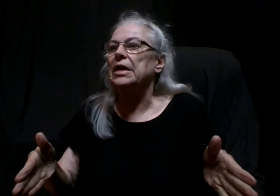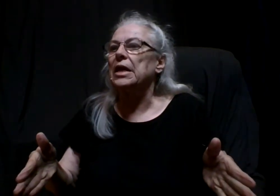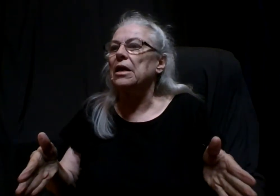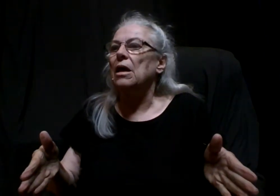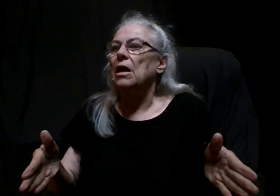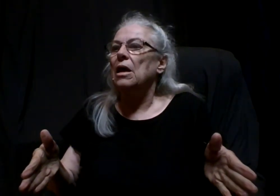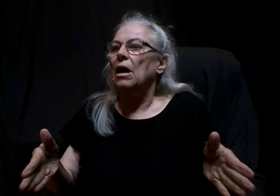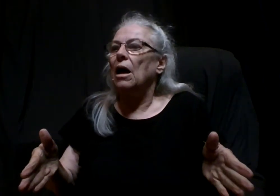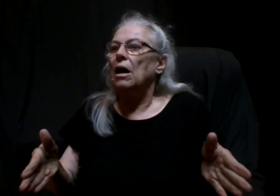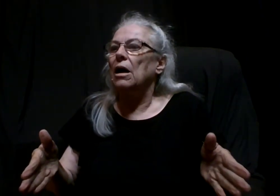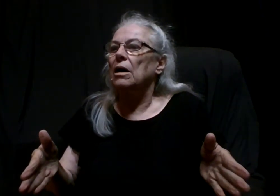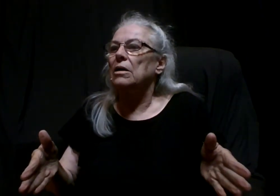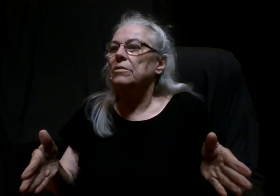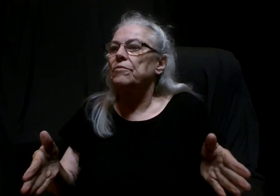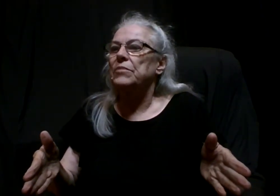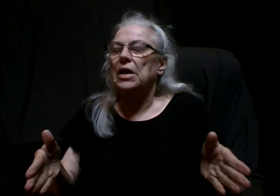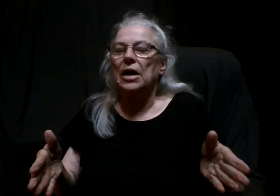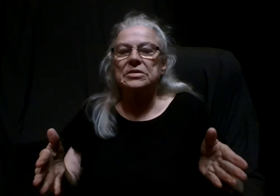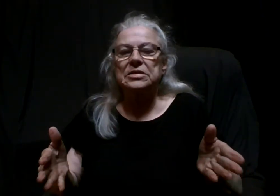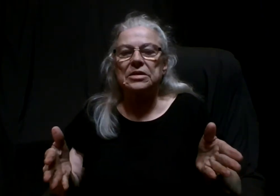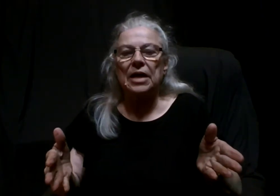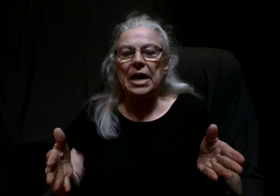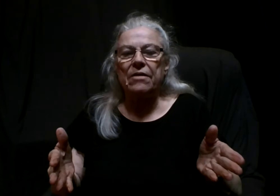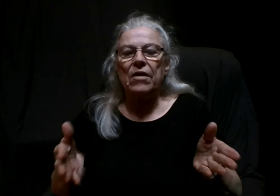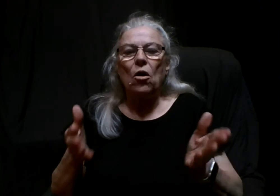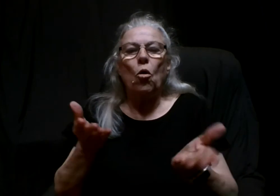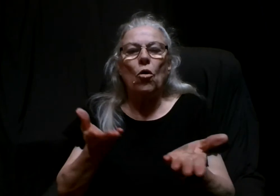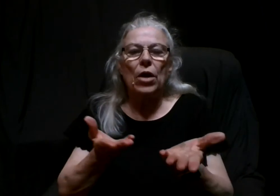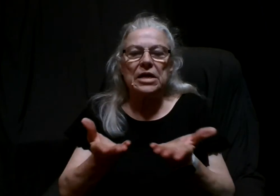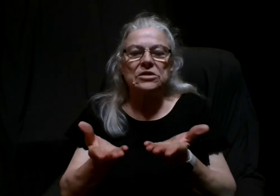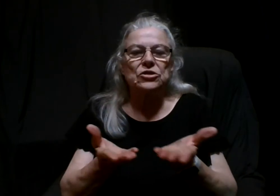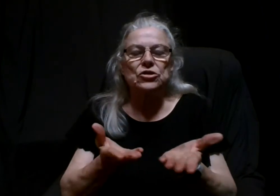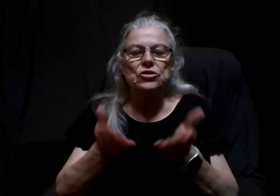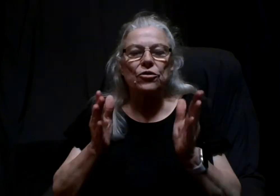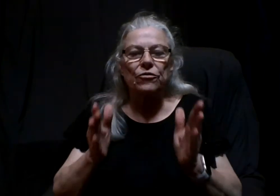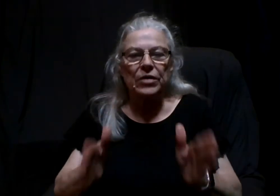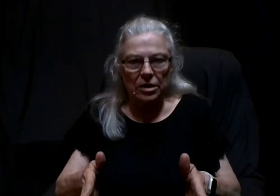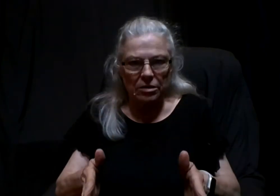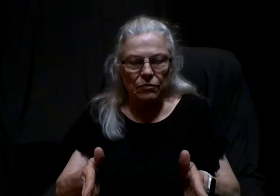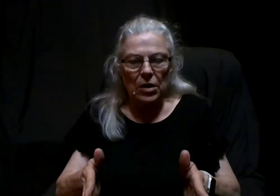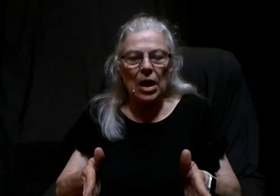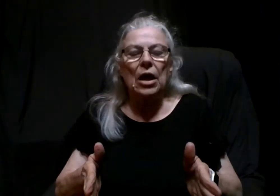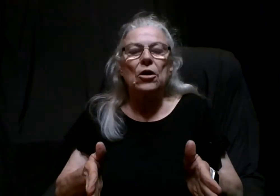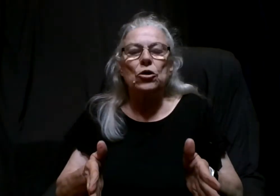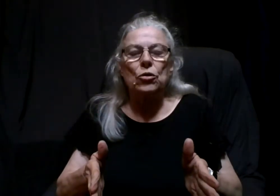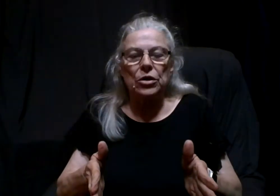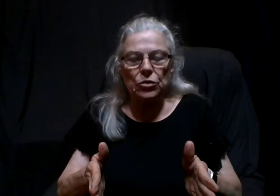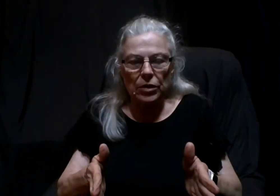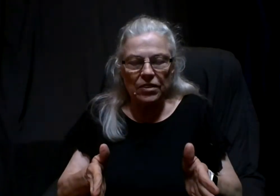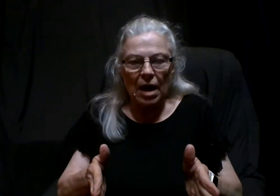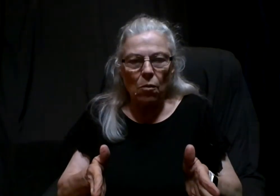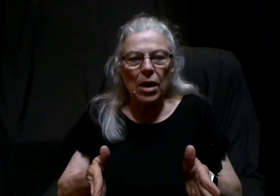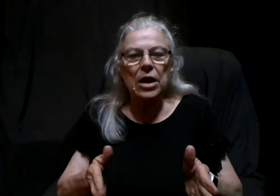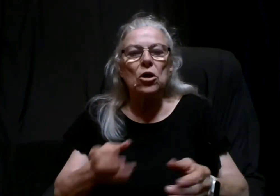ending. Uh, a slave or a servant, you can do it that way. You